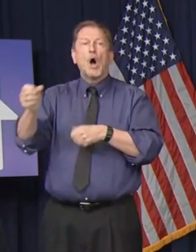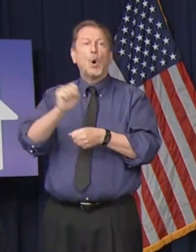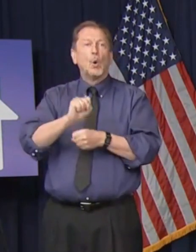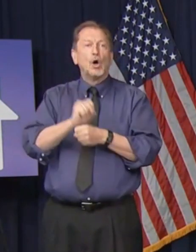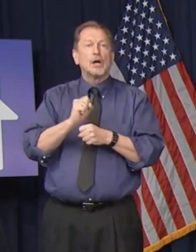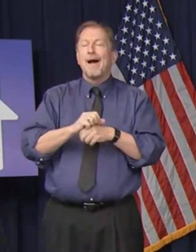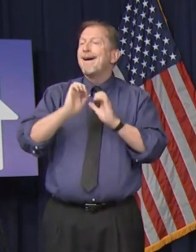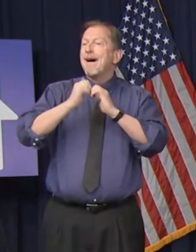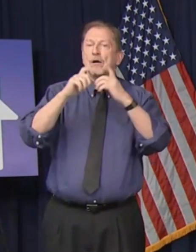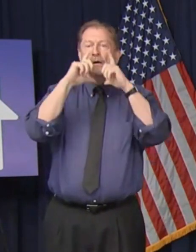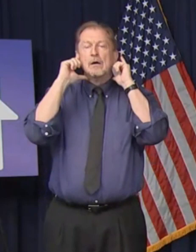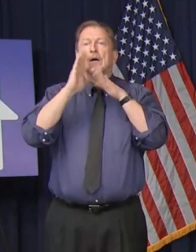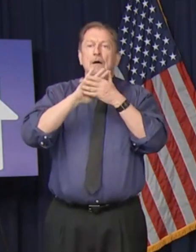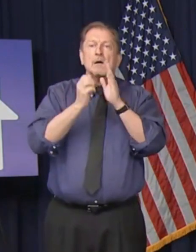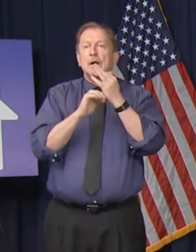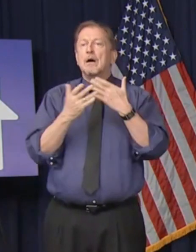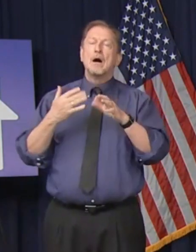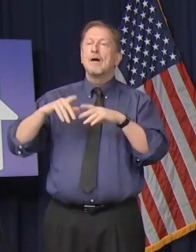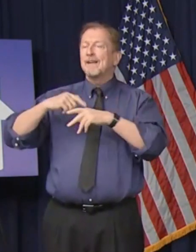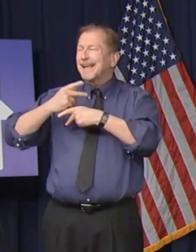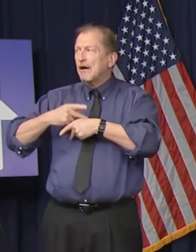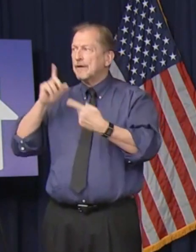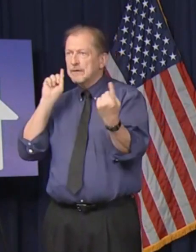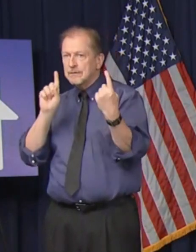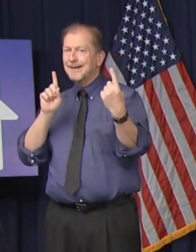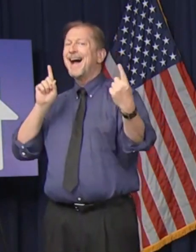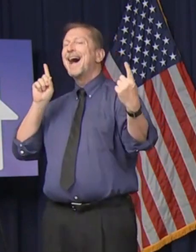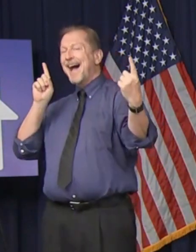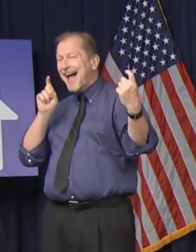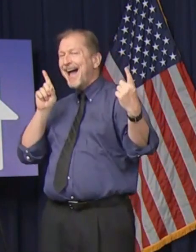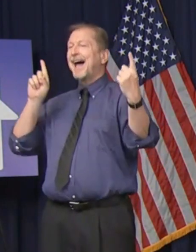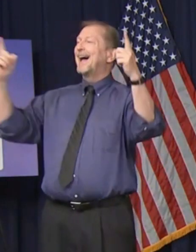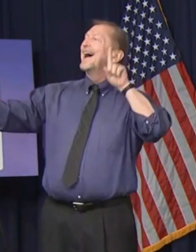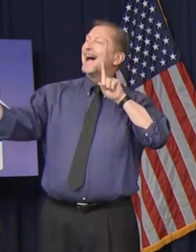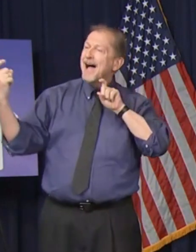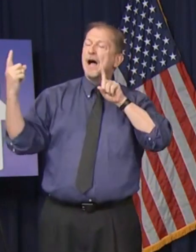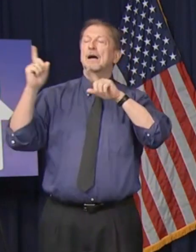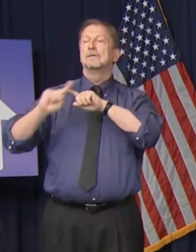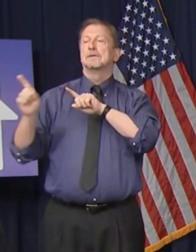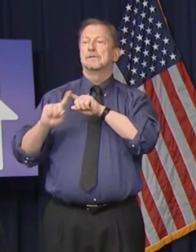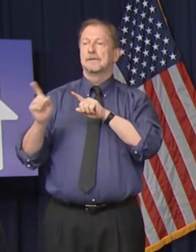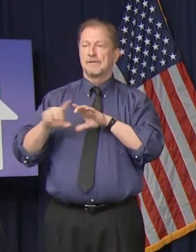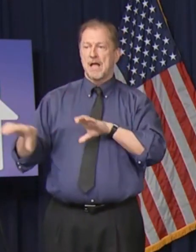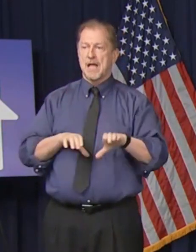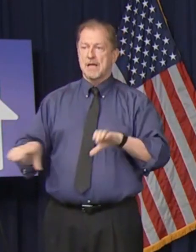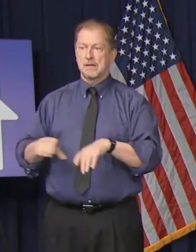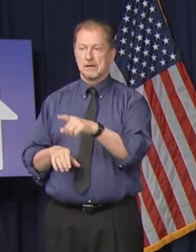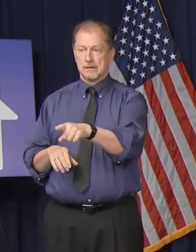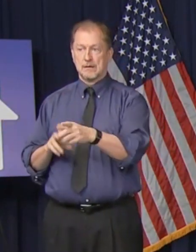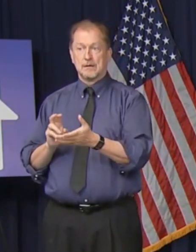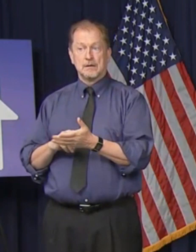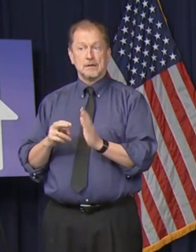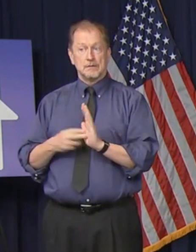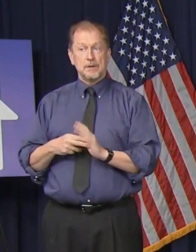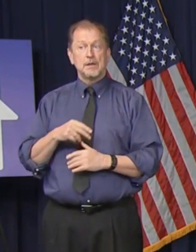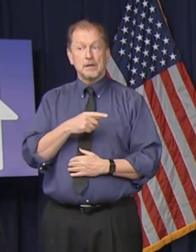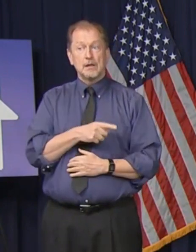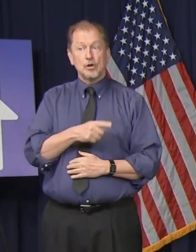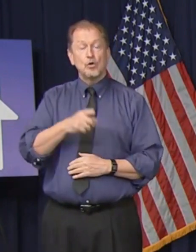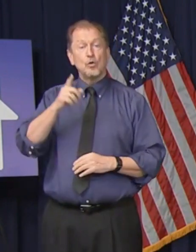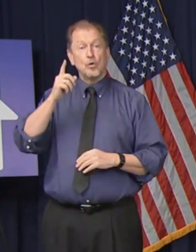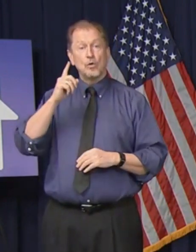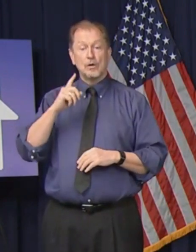it allows us to begin to open things up more as long as people are in fact being careful. Should we anticipate some iteration